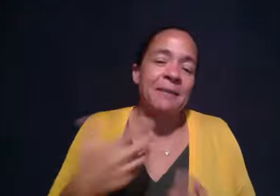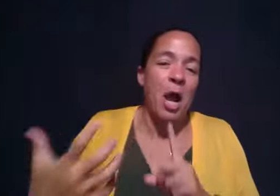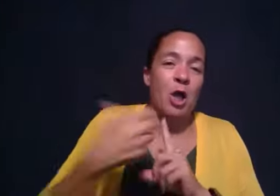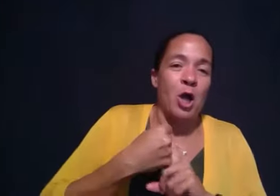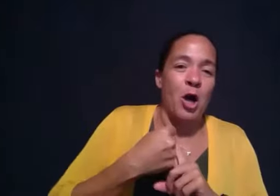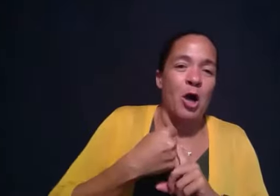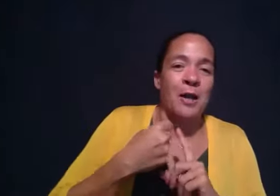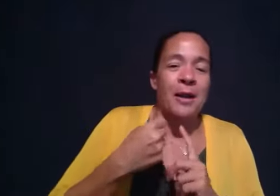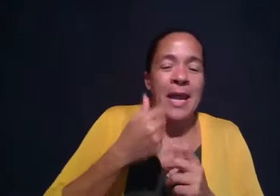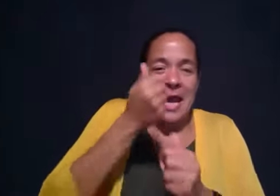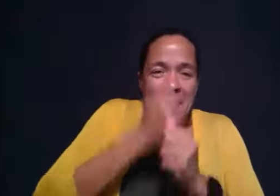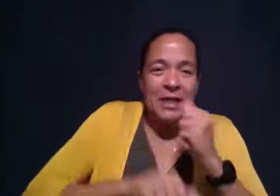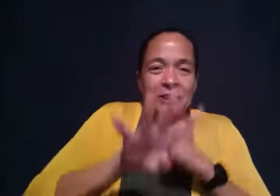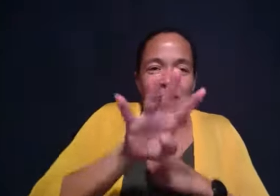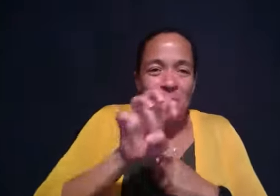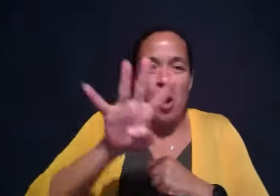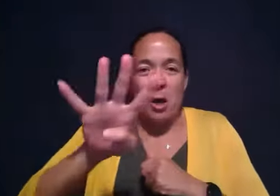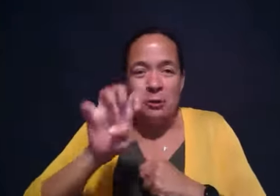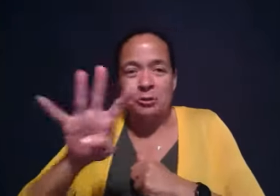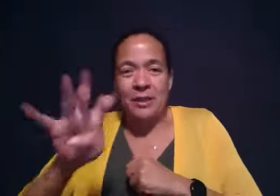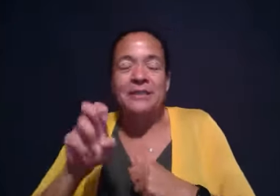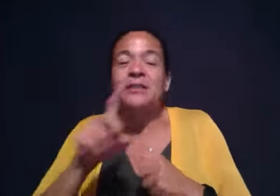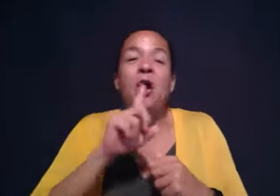a felony DWI, and